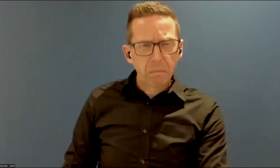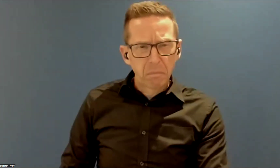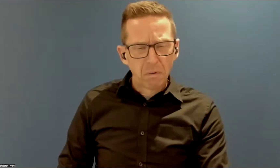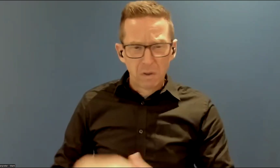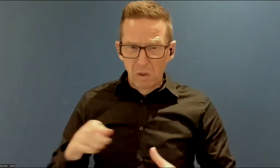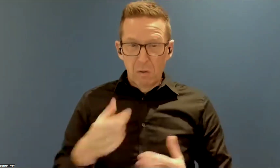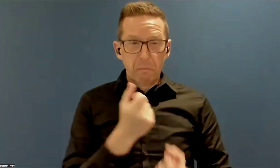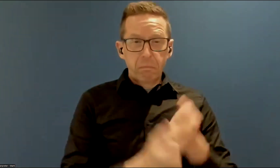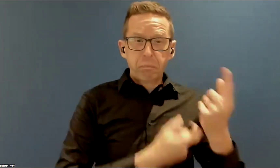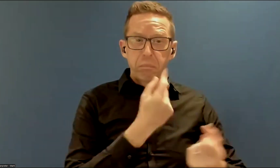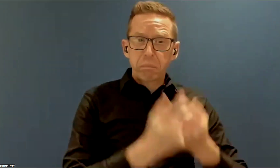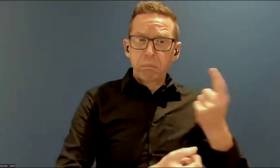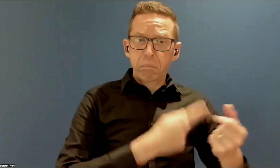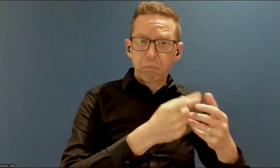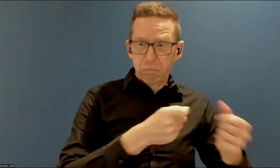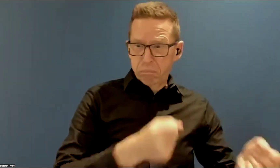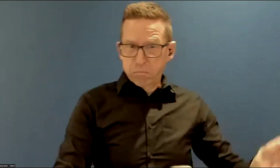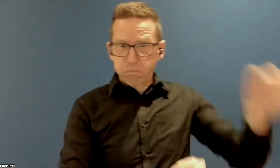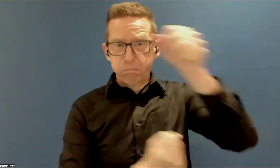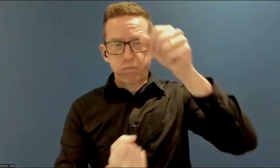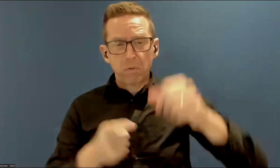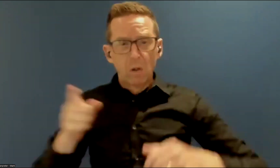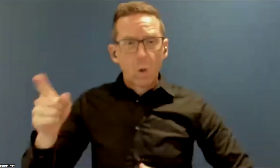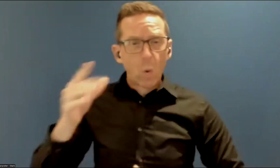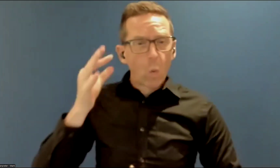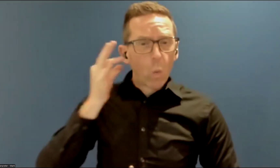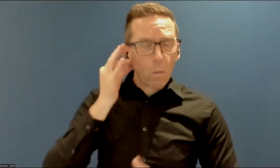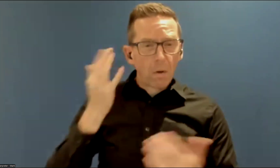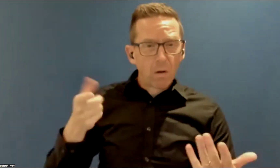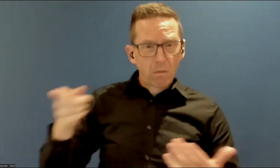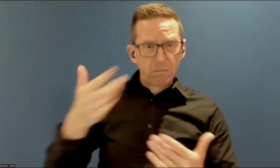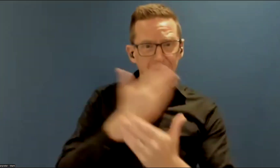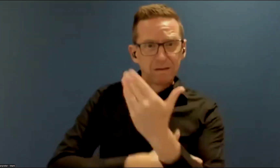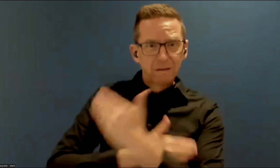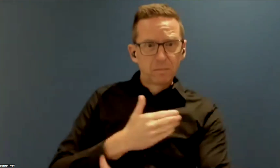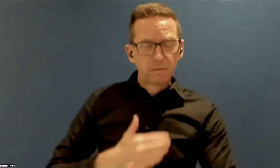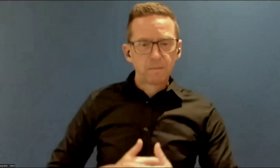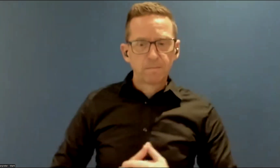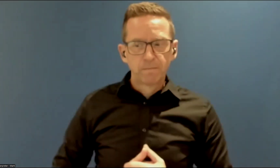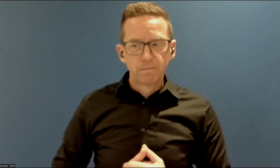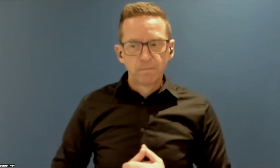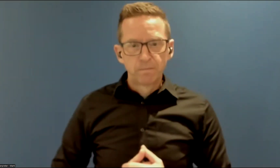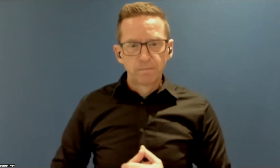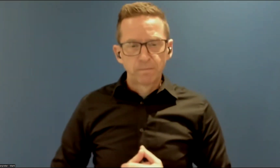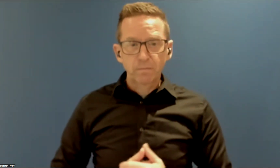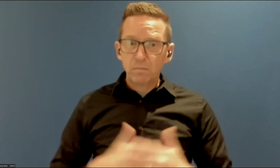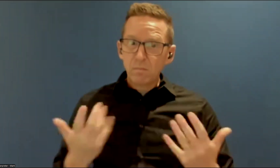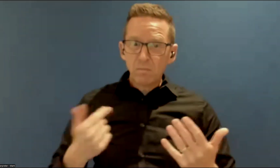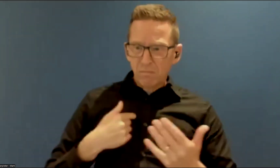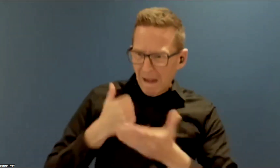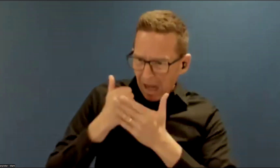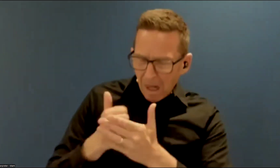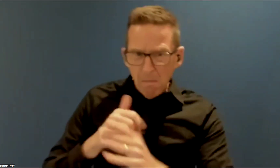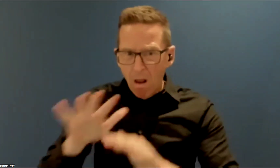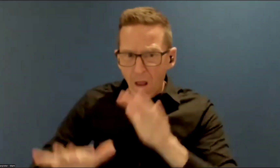and poured on her. And unfortunately, we did all we could, but we lost her. And